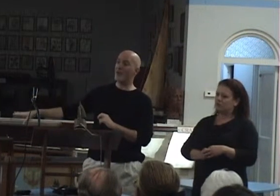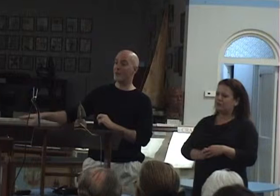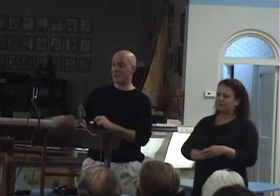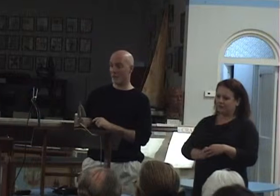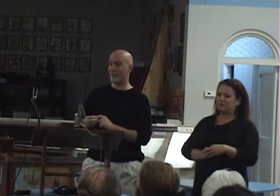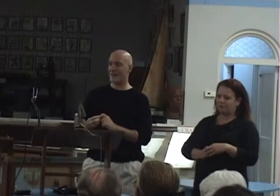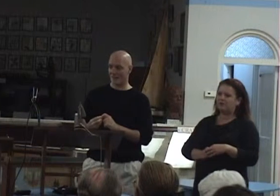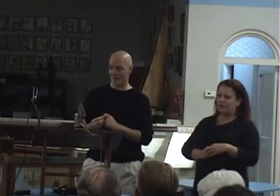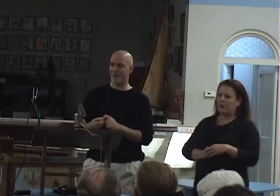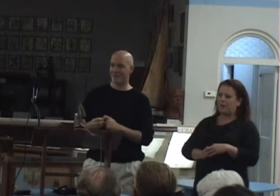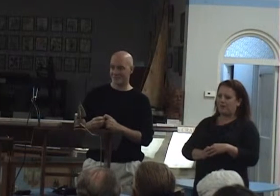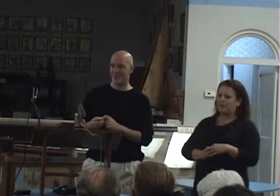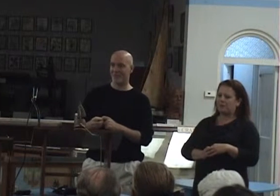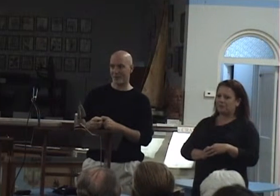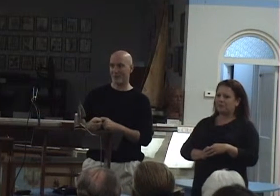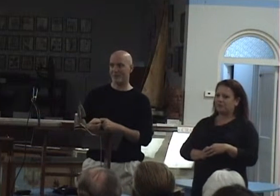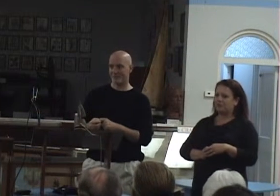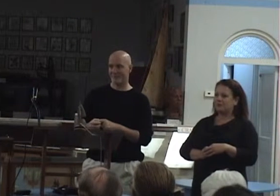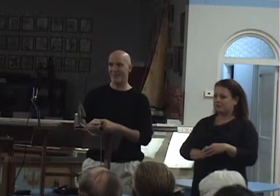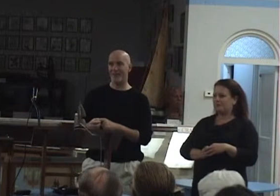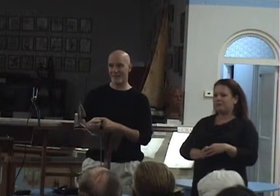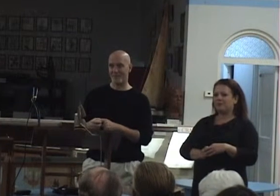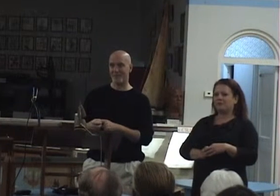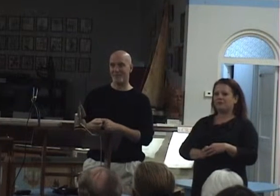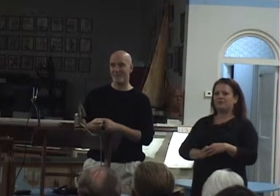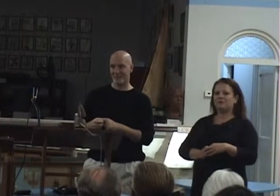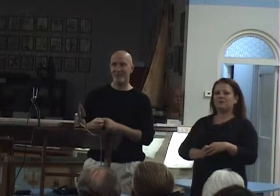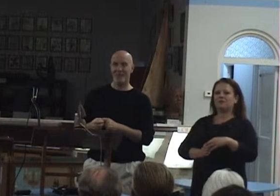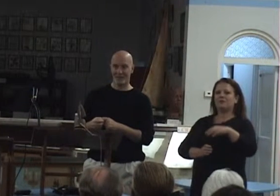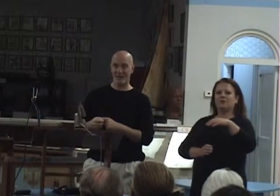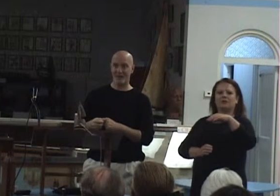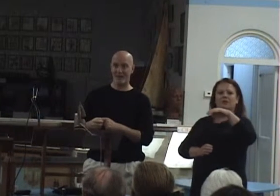better soil was on the east. all the soil. Yeah.